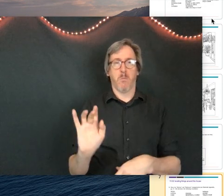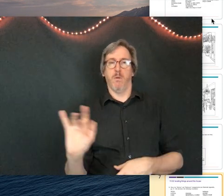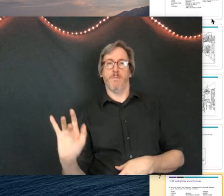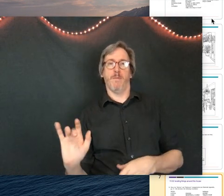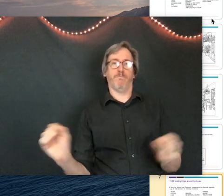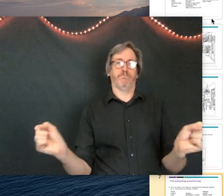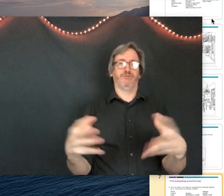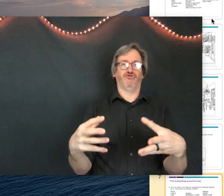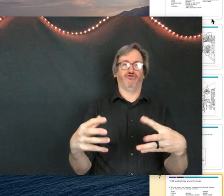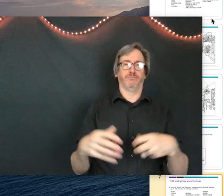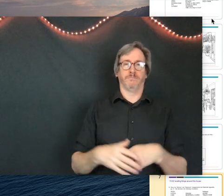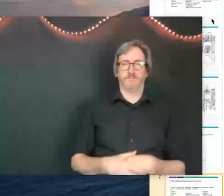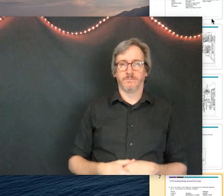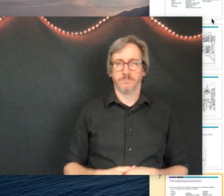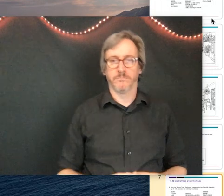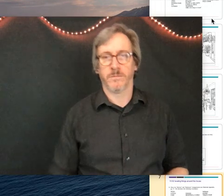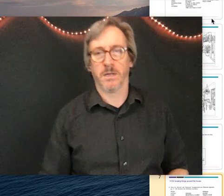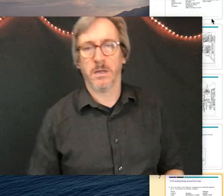Microwave.